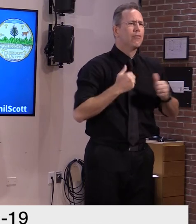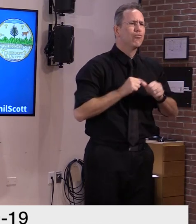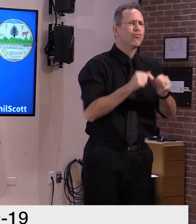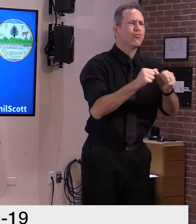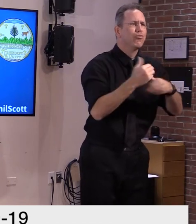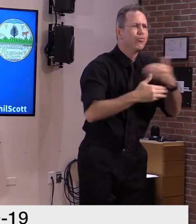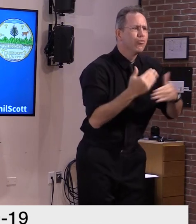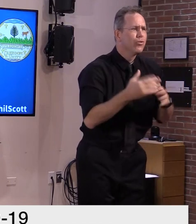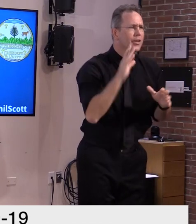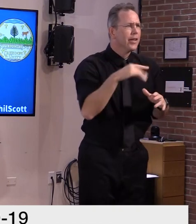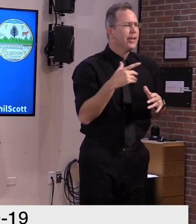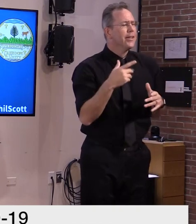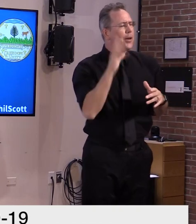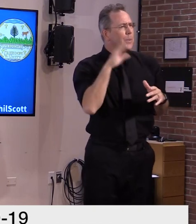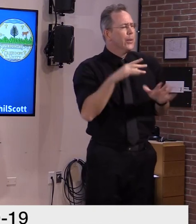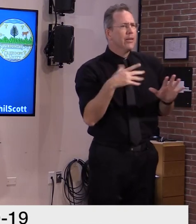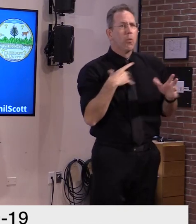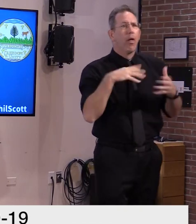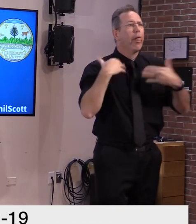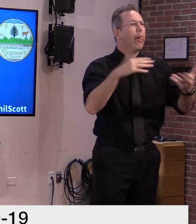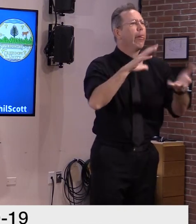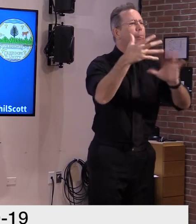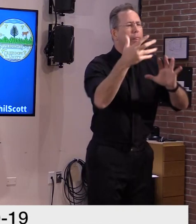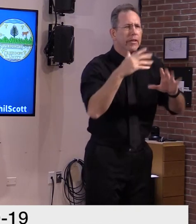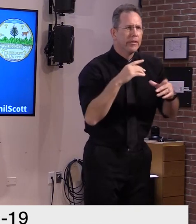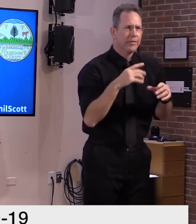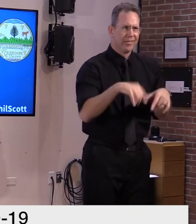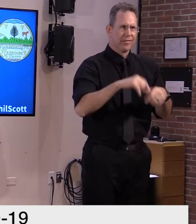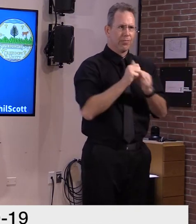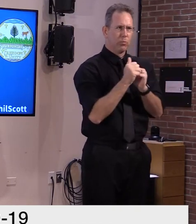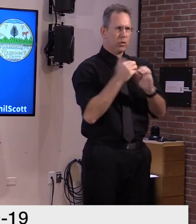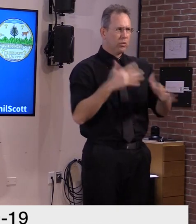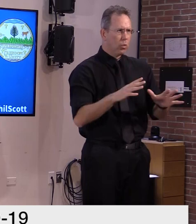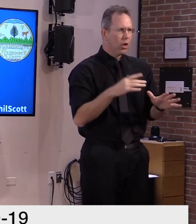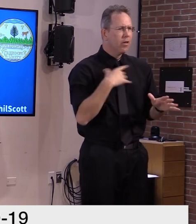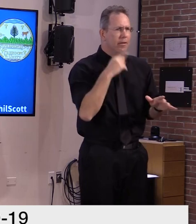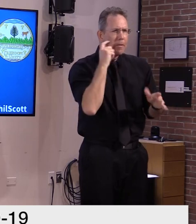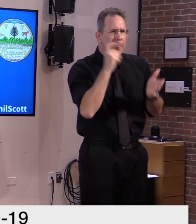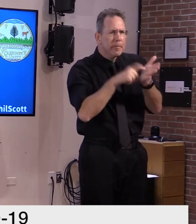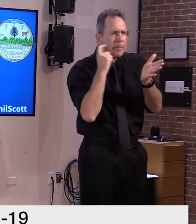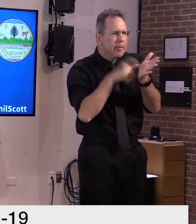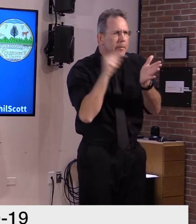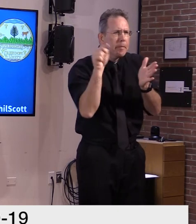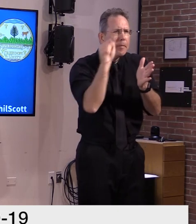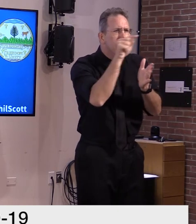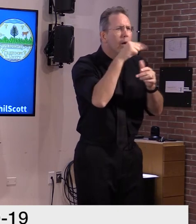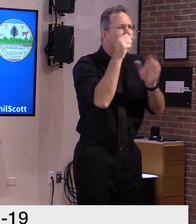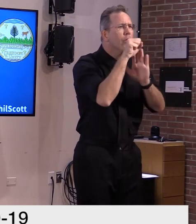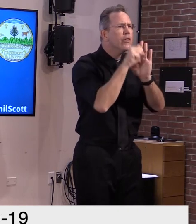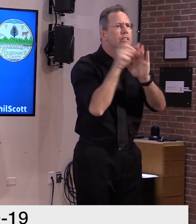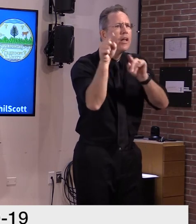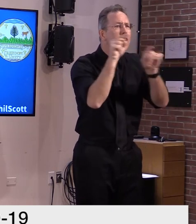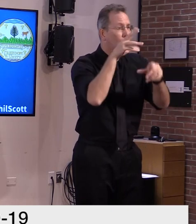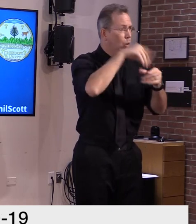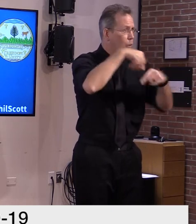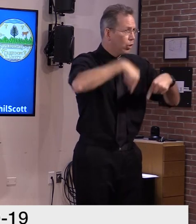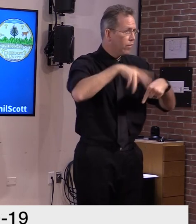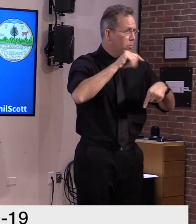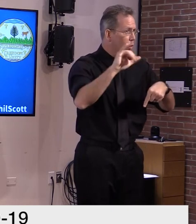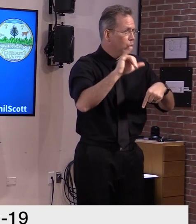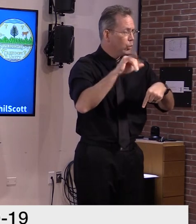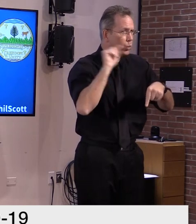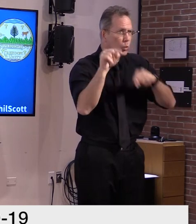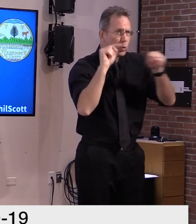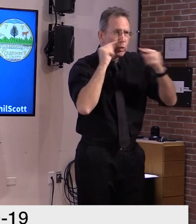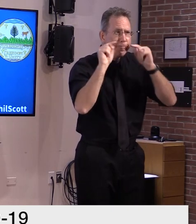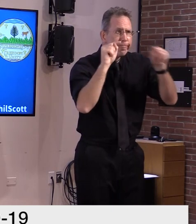case counts and positivity rates, both regionally and also here in Vermont, we are taking necessary precautions. The